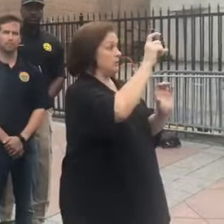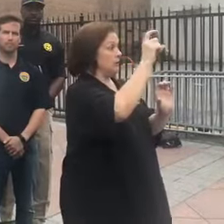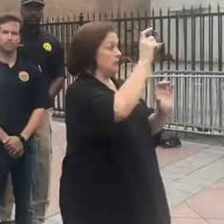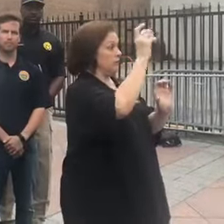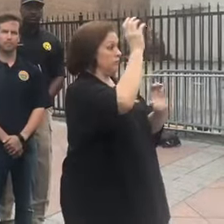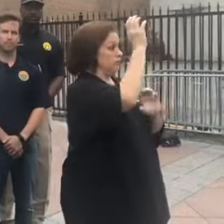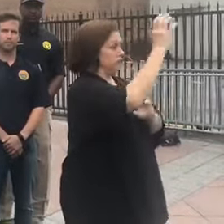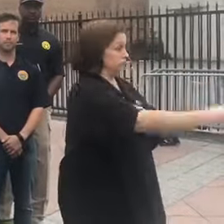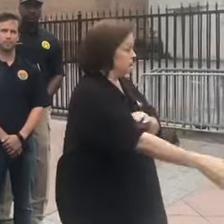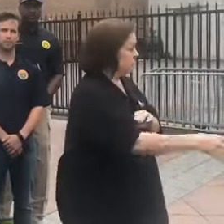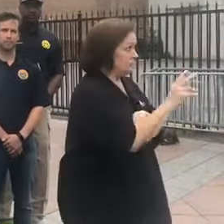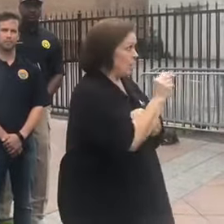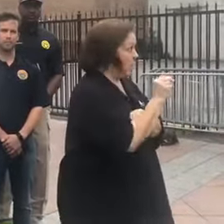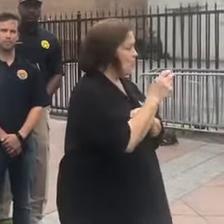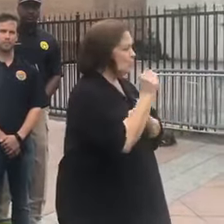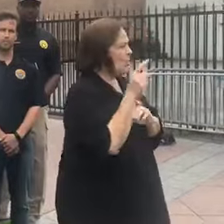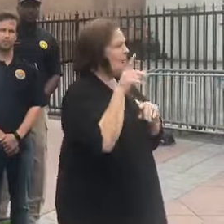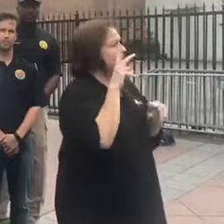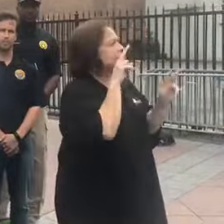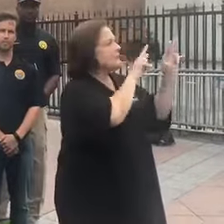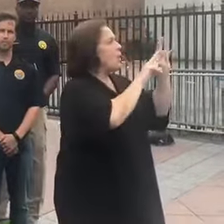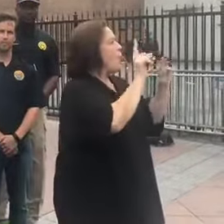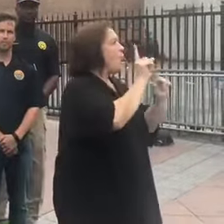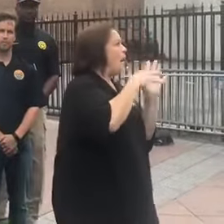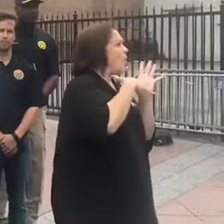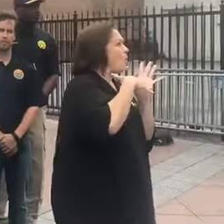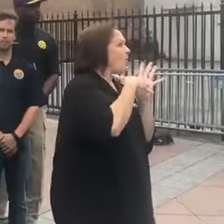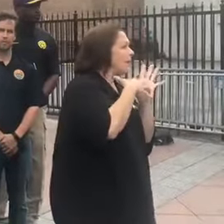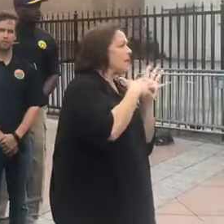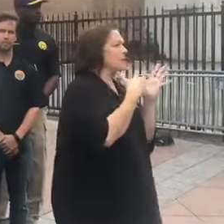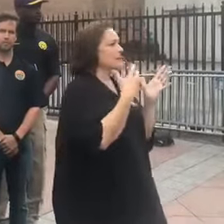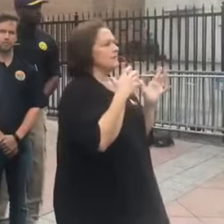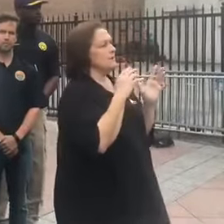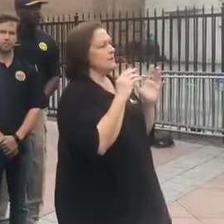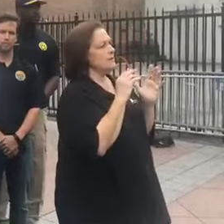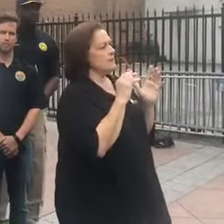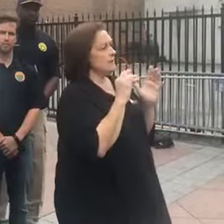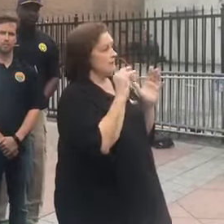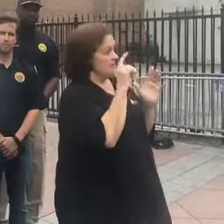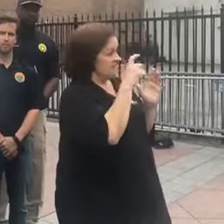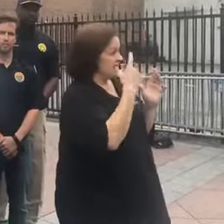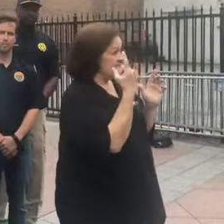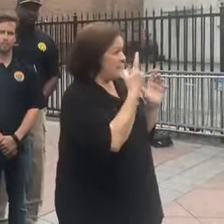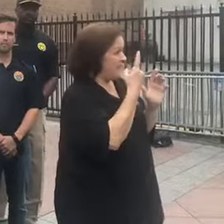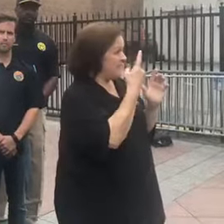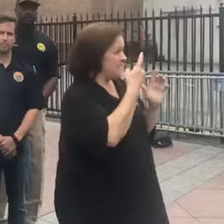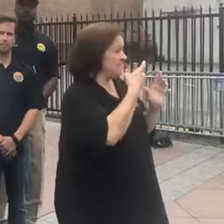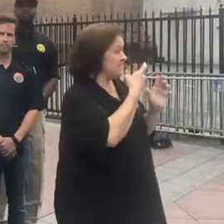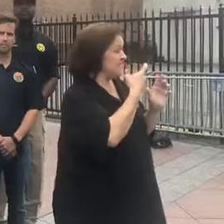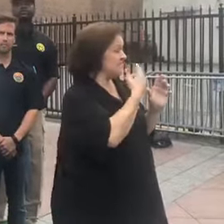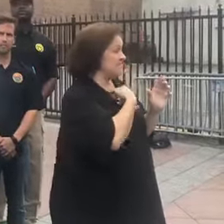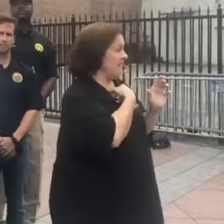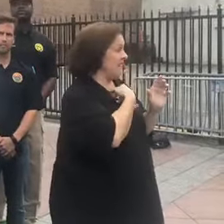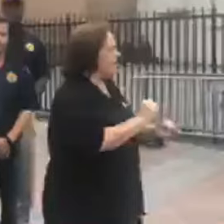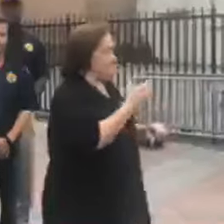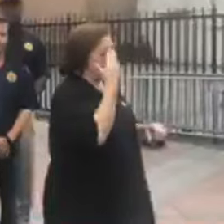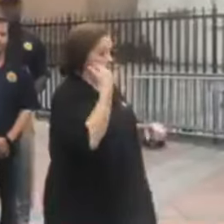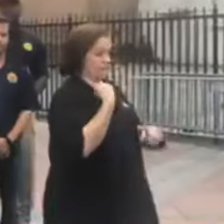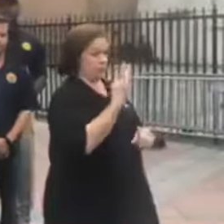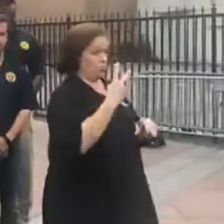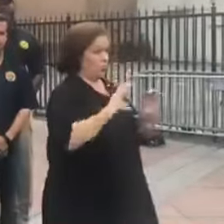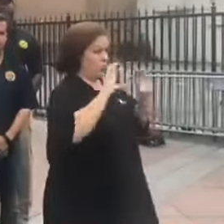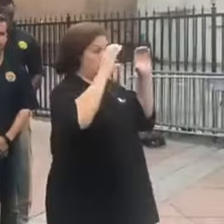have to weaken, where do you have to, whether it be attach something to it or, as we talked about earlier, do you use explosives of some kind?